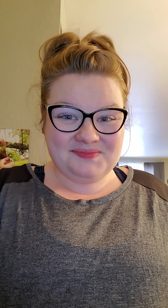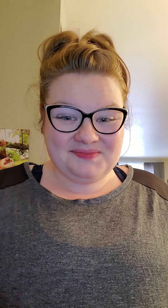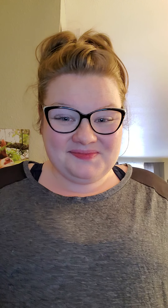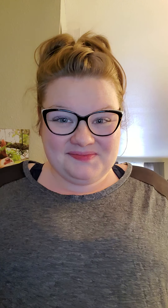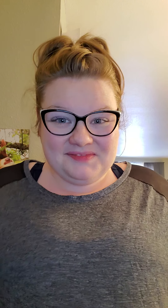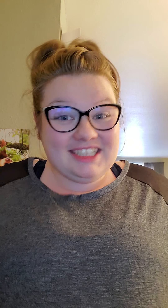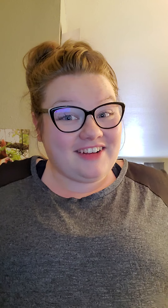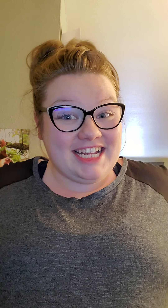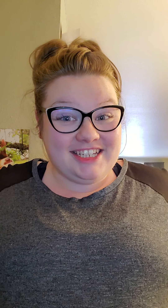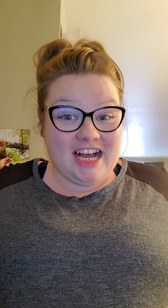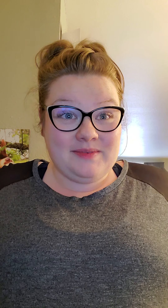Great job.